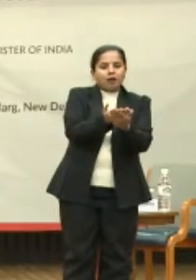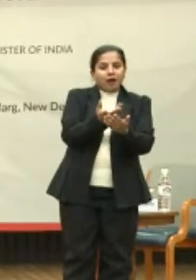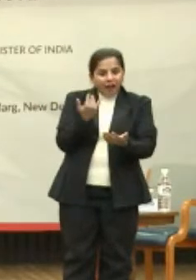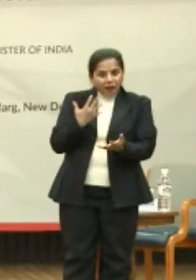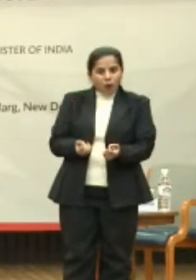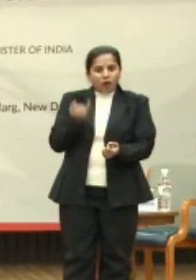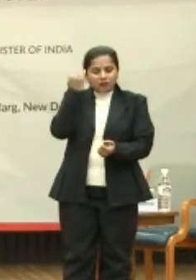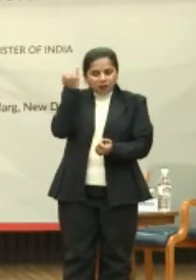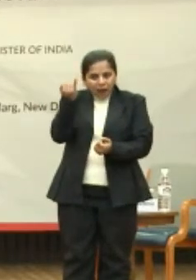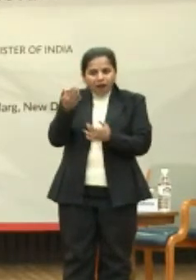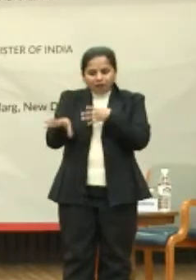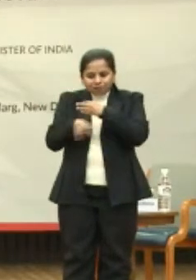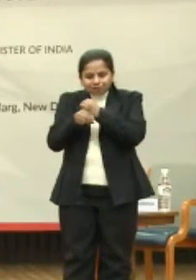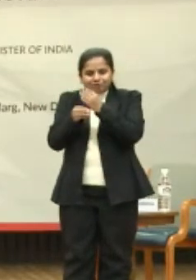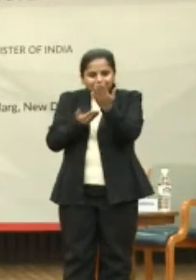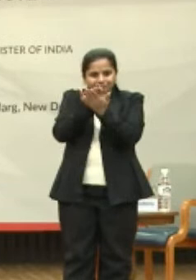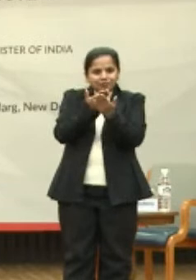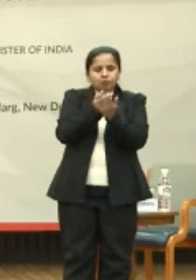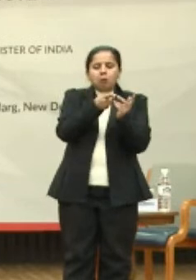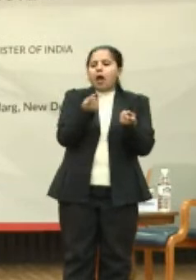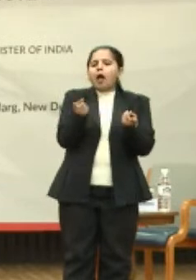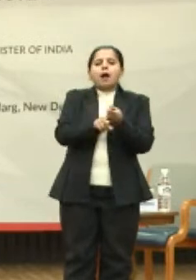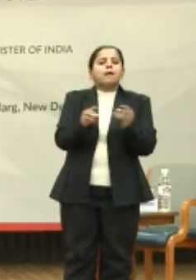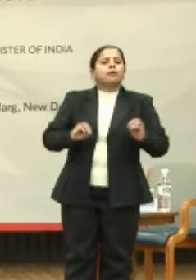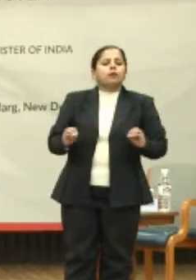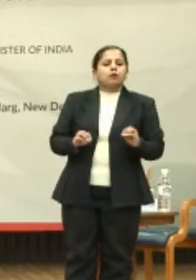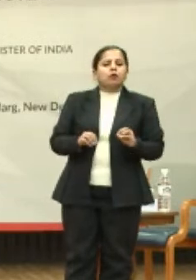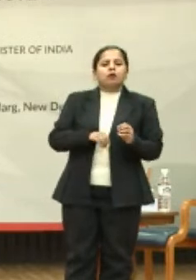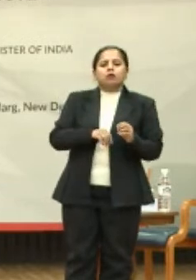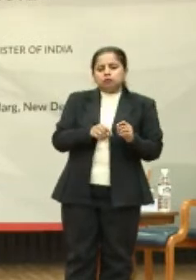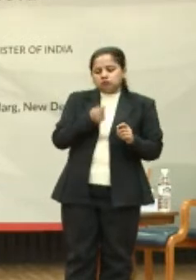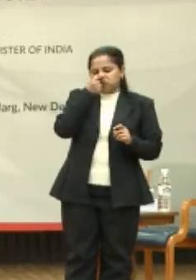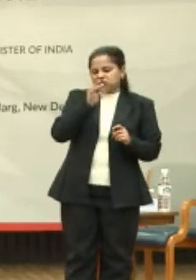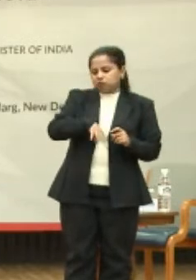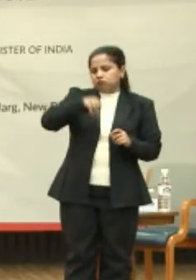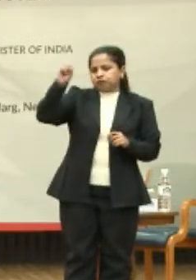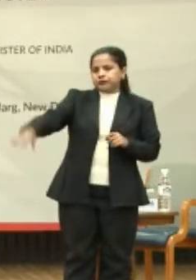recommendations. It went into a dustbin.